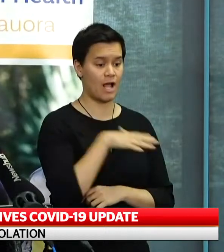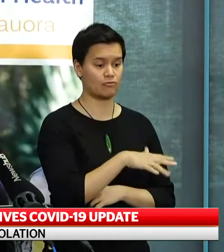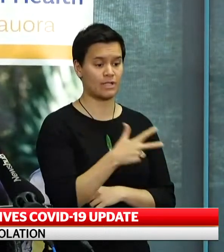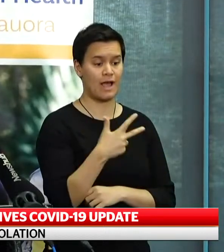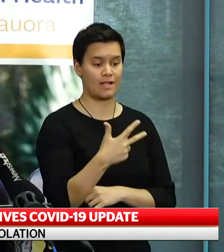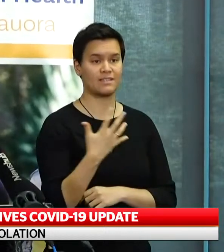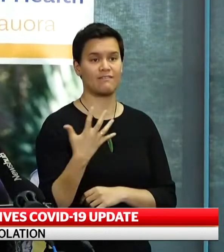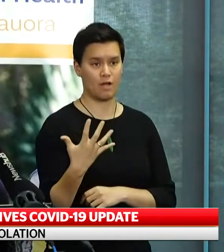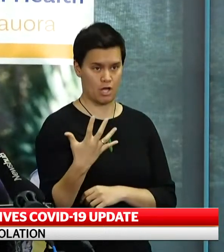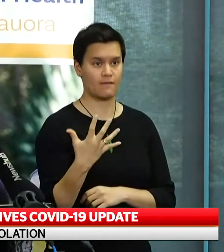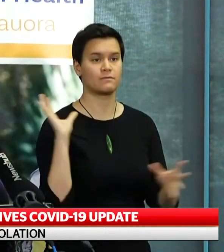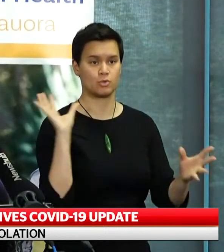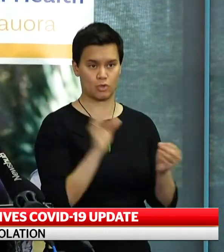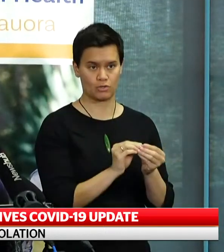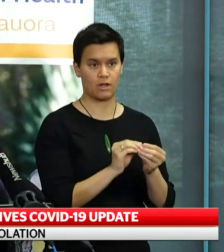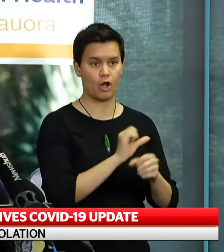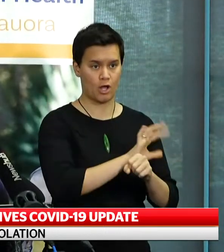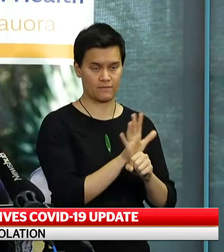1,585.